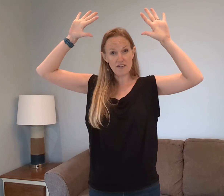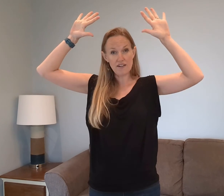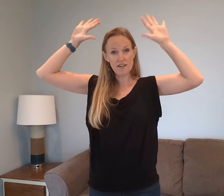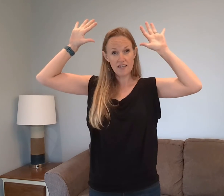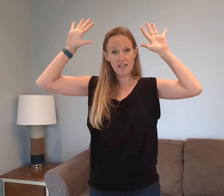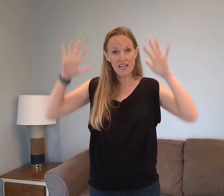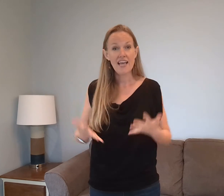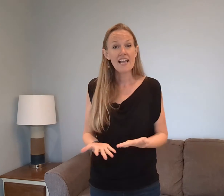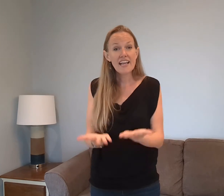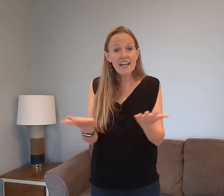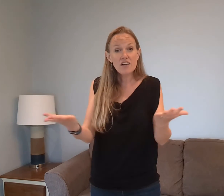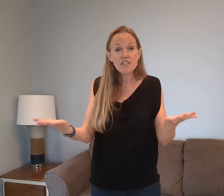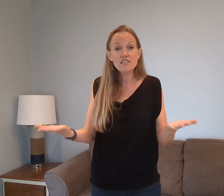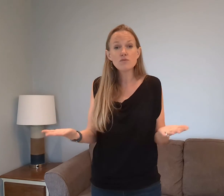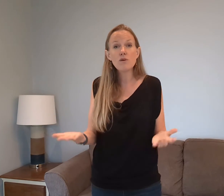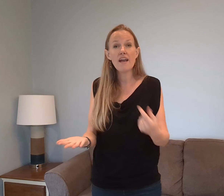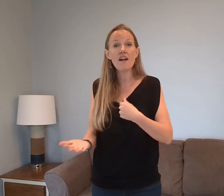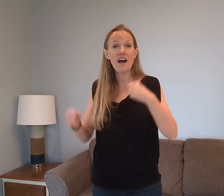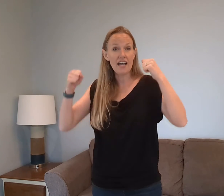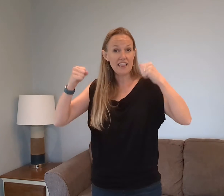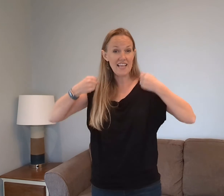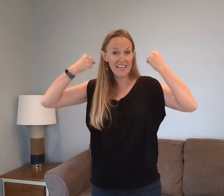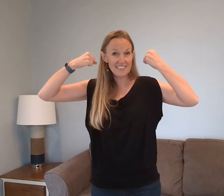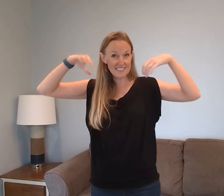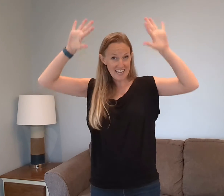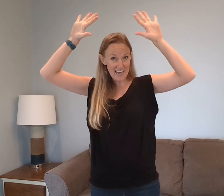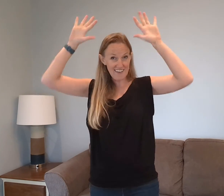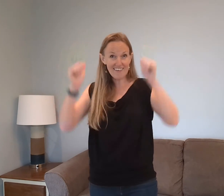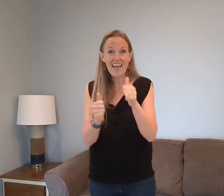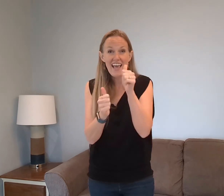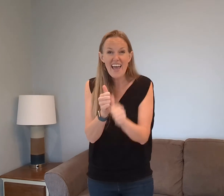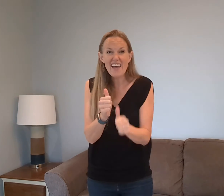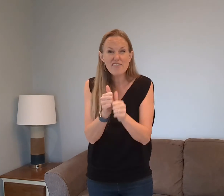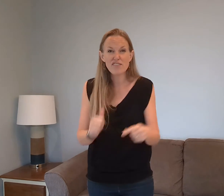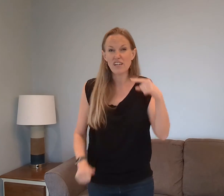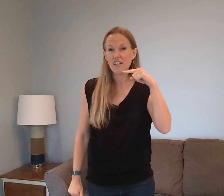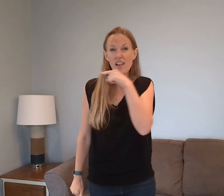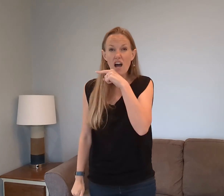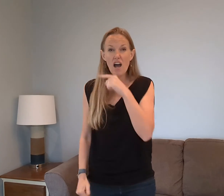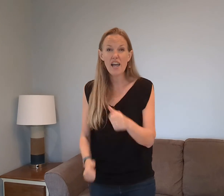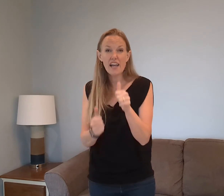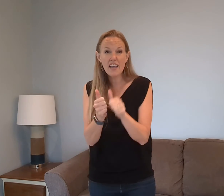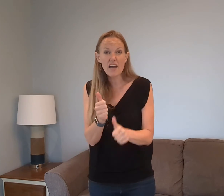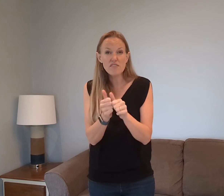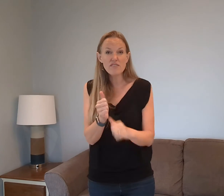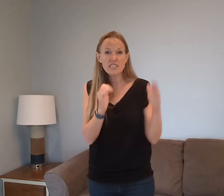surrender. Here is where I lay it down, every lie and every